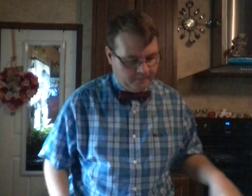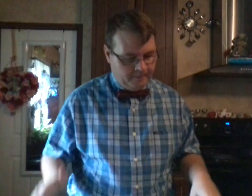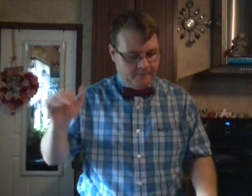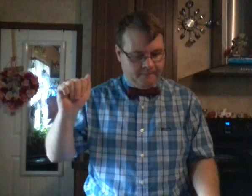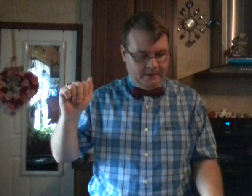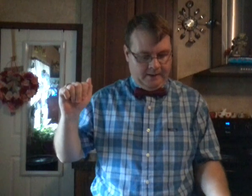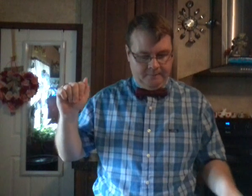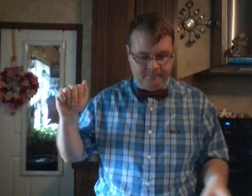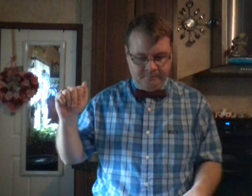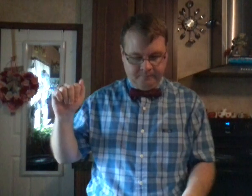And